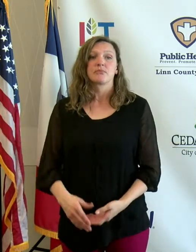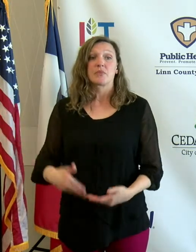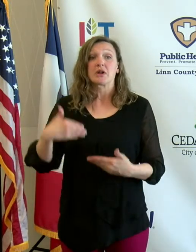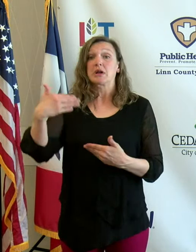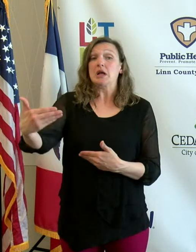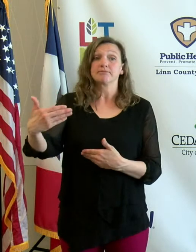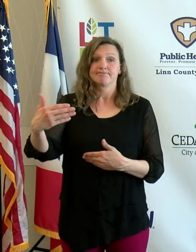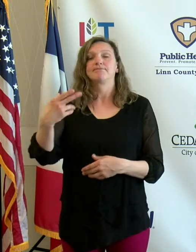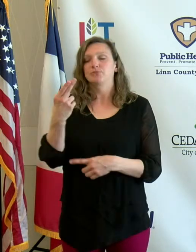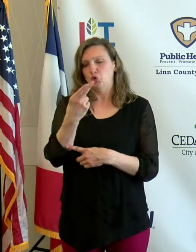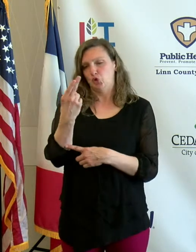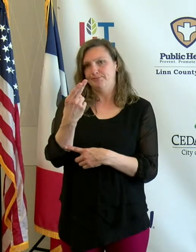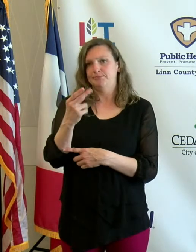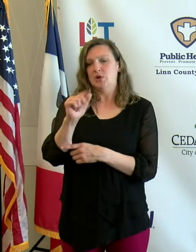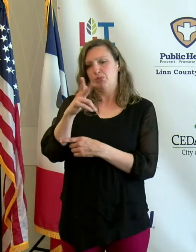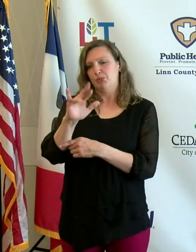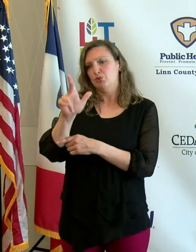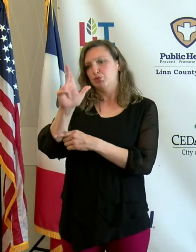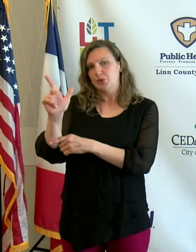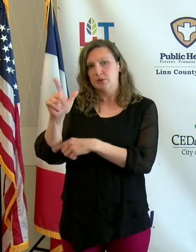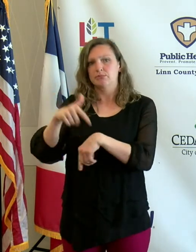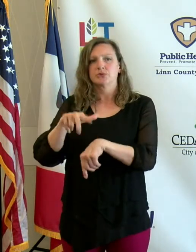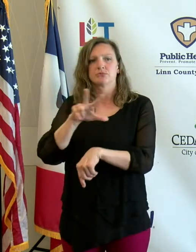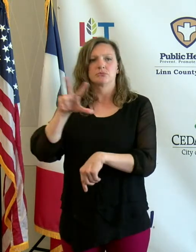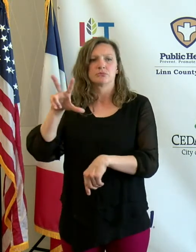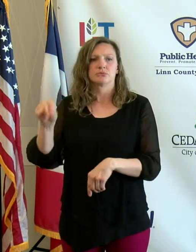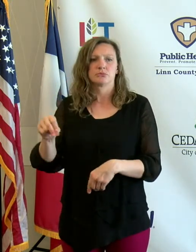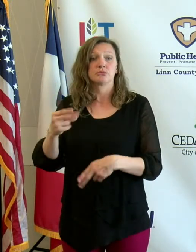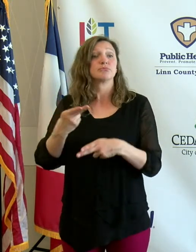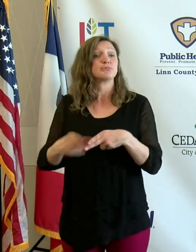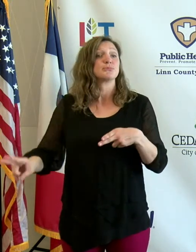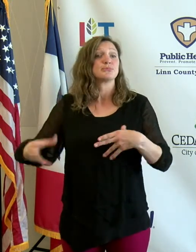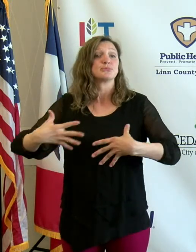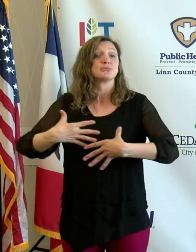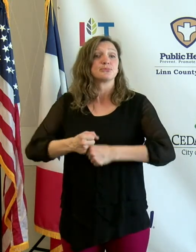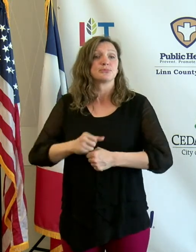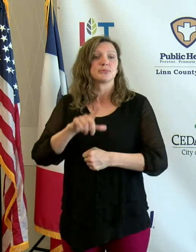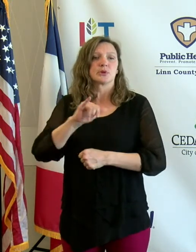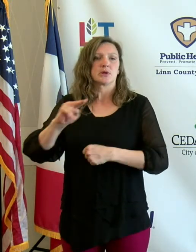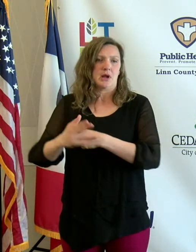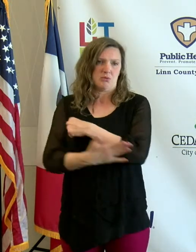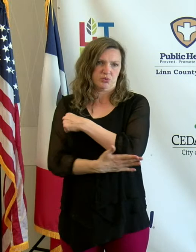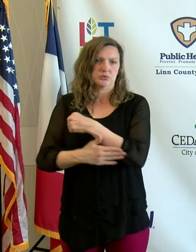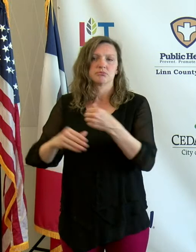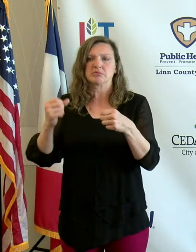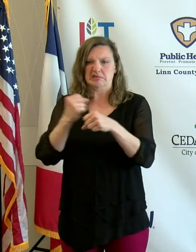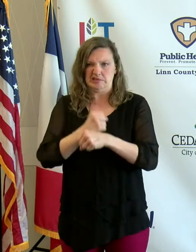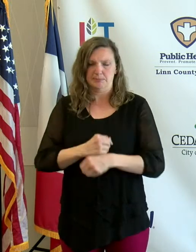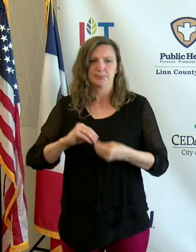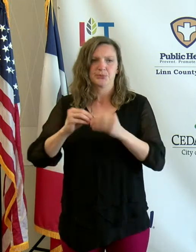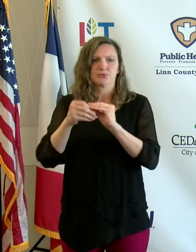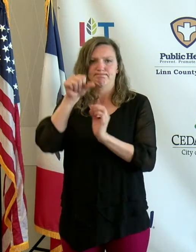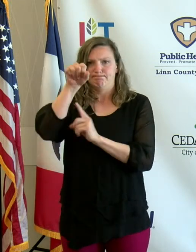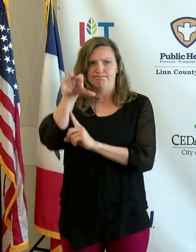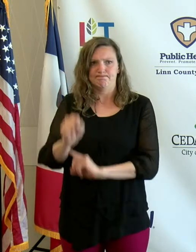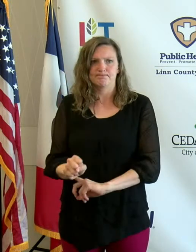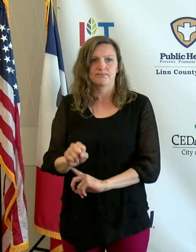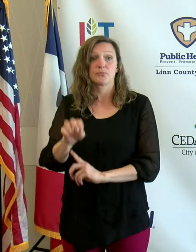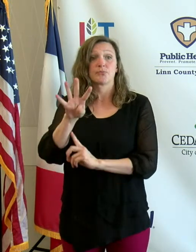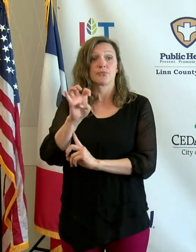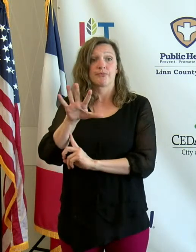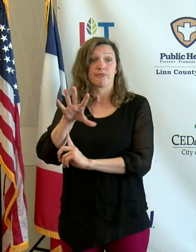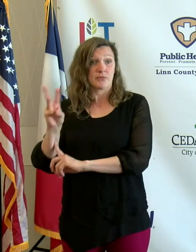3:30. I would just like to briefly summarize the Linn County metrics to date. Linn County currently has 456